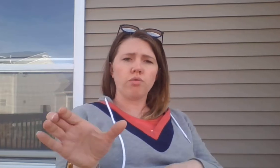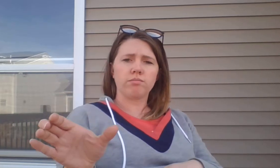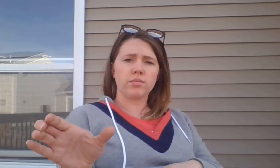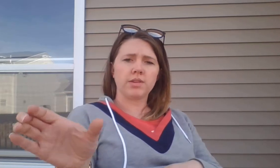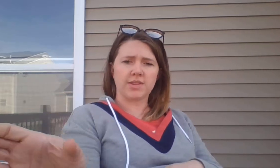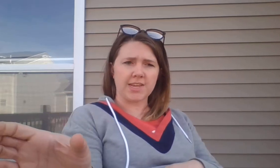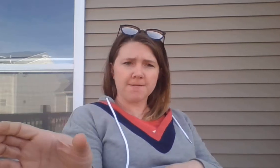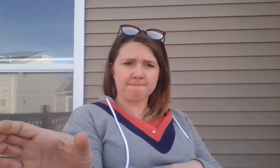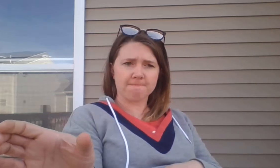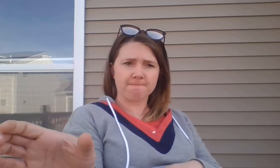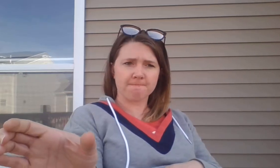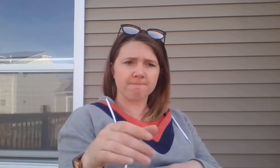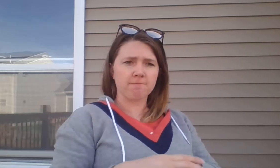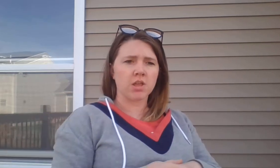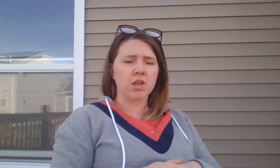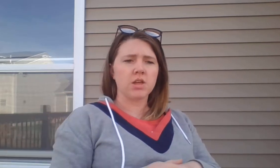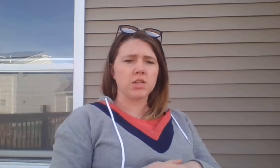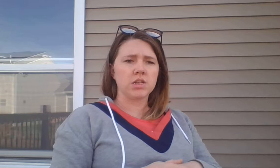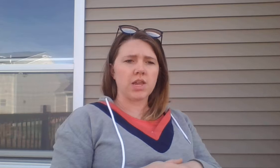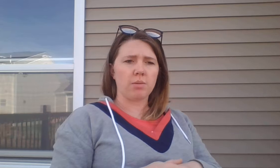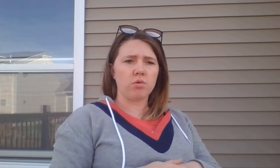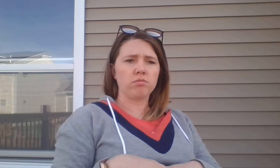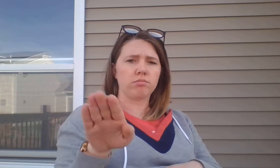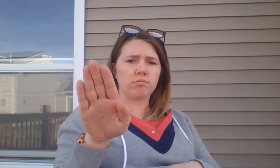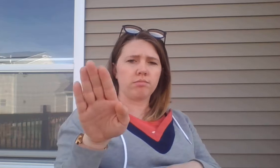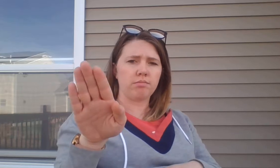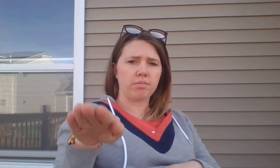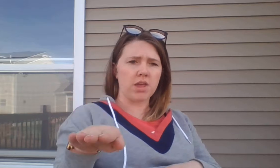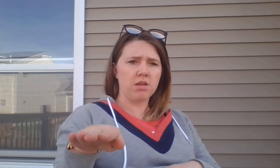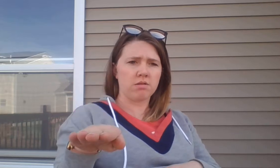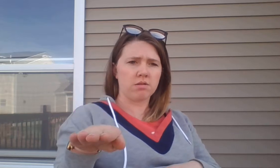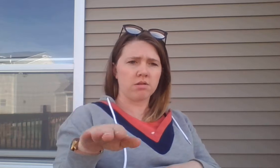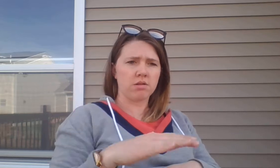Stove, C. Table, B.